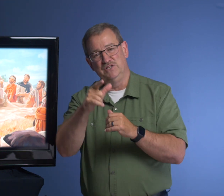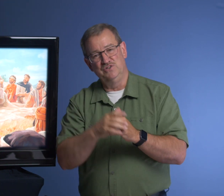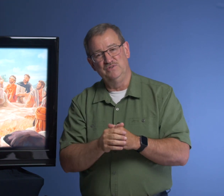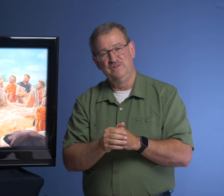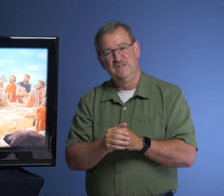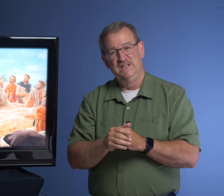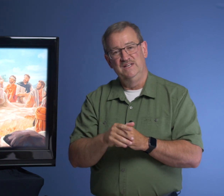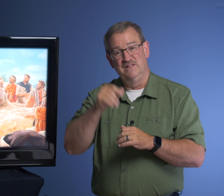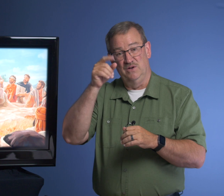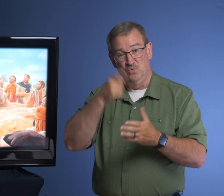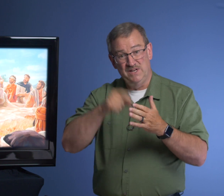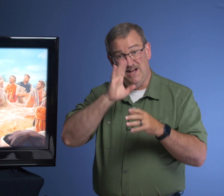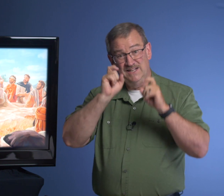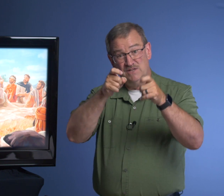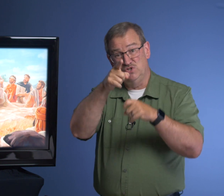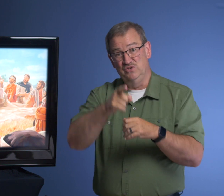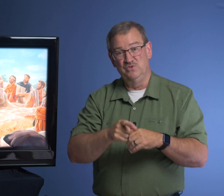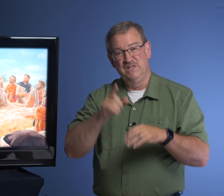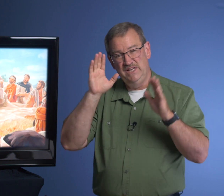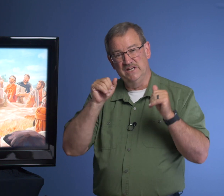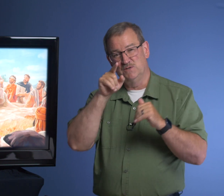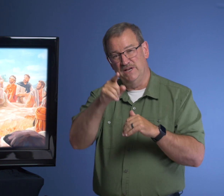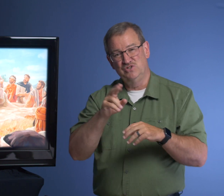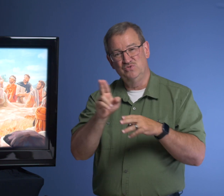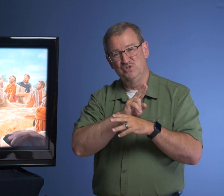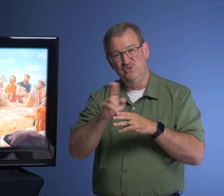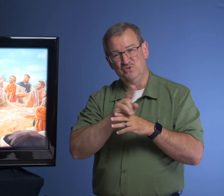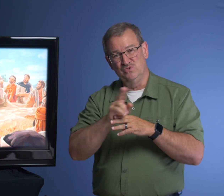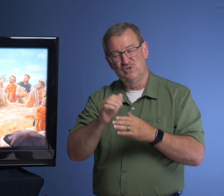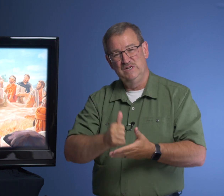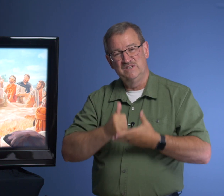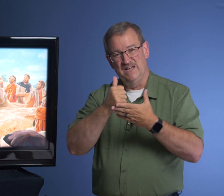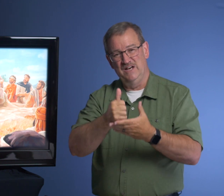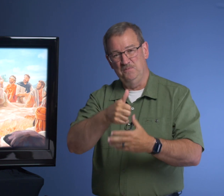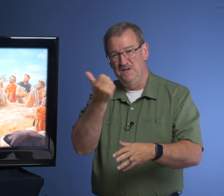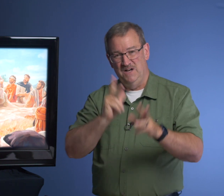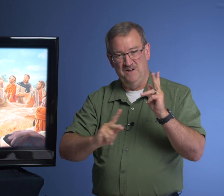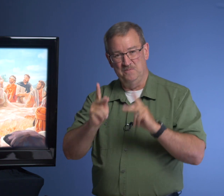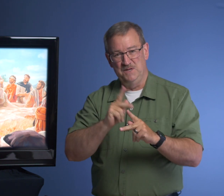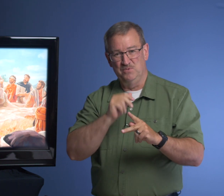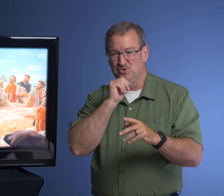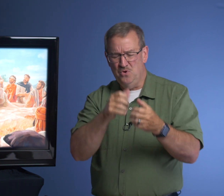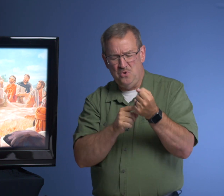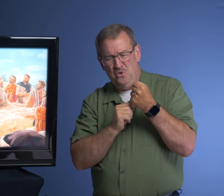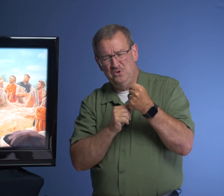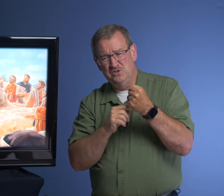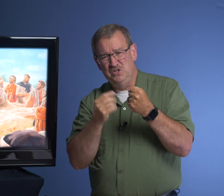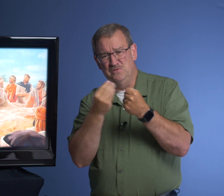you that what God gives you, He expects you to use to help other people. Don't hold on to your